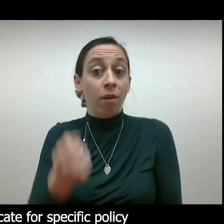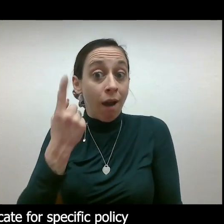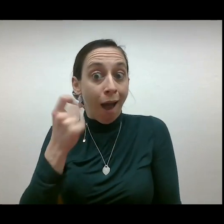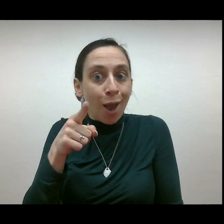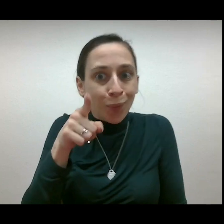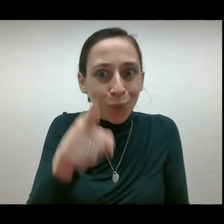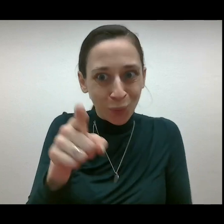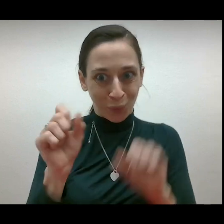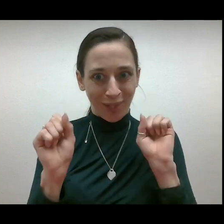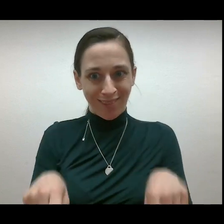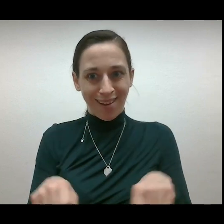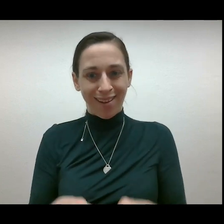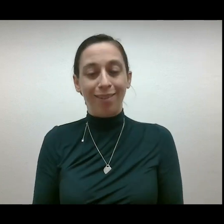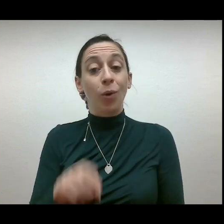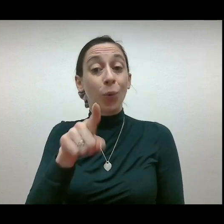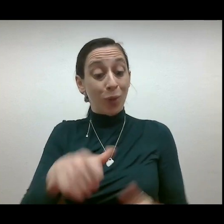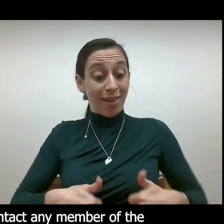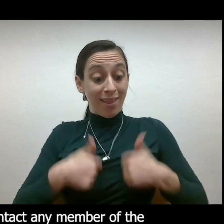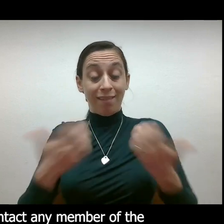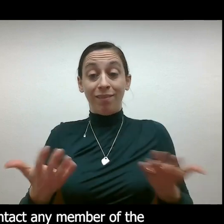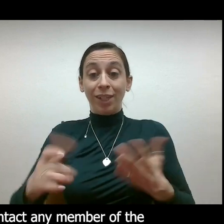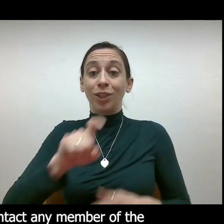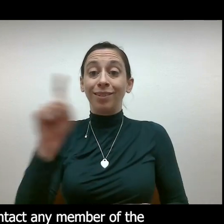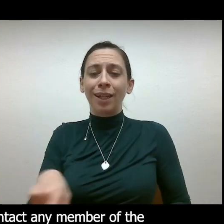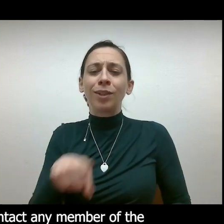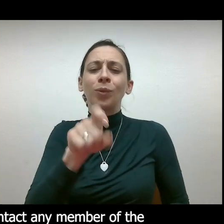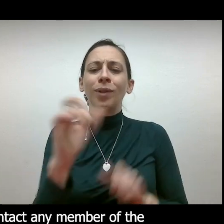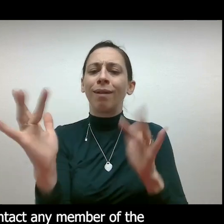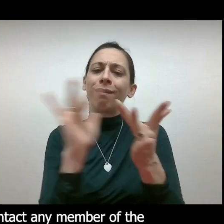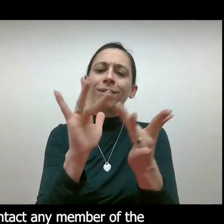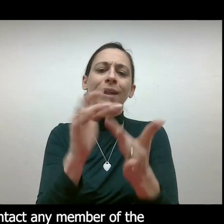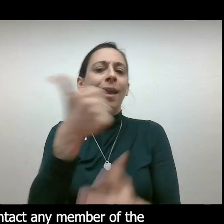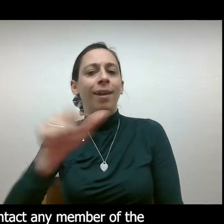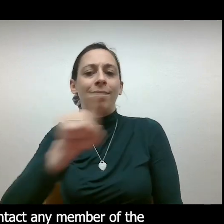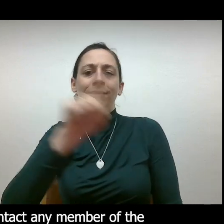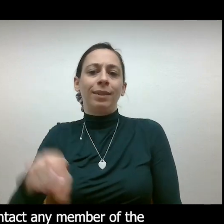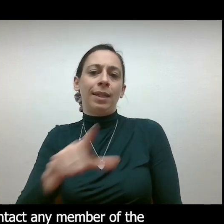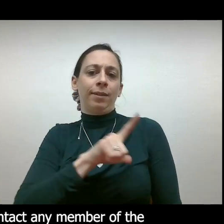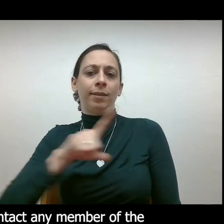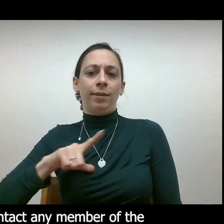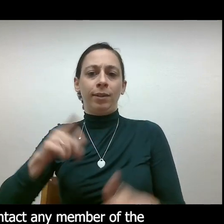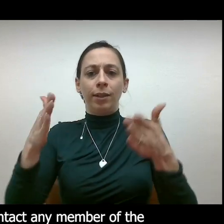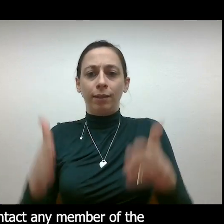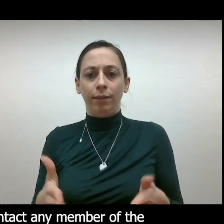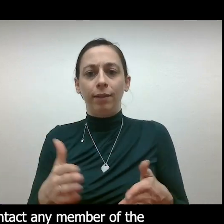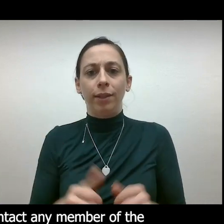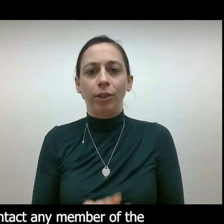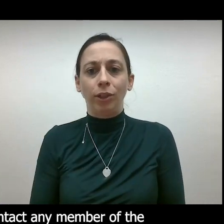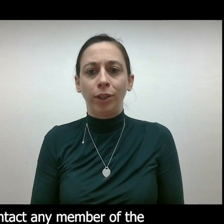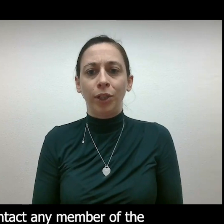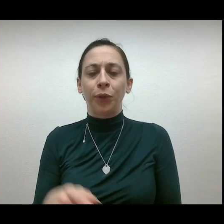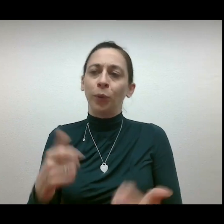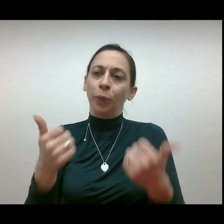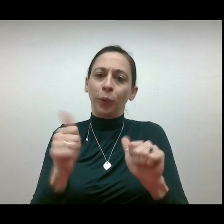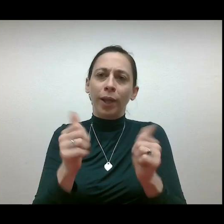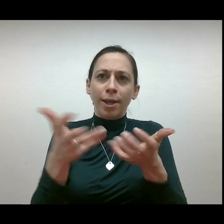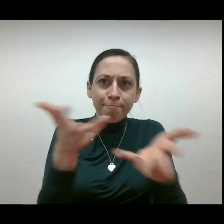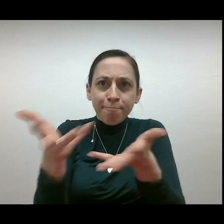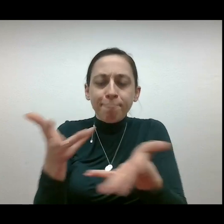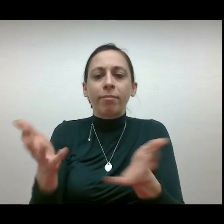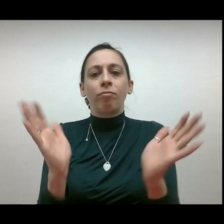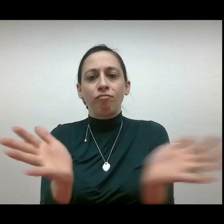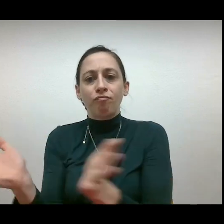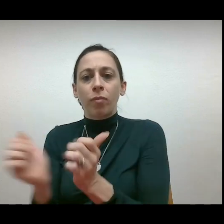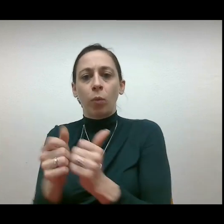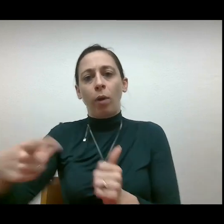recommendations. But you can. If you are a Texas resident, you can contact any member of the Texas